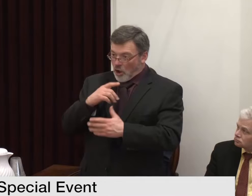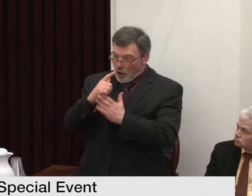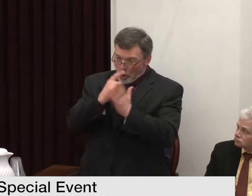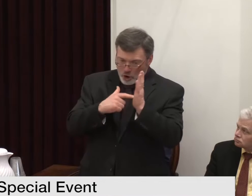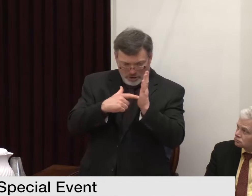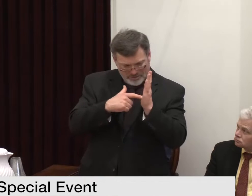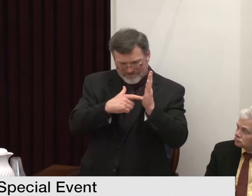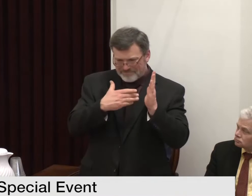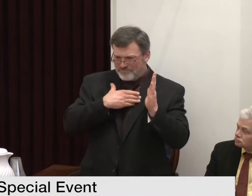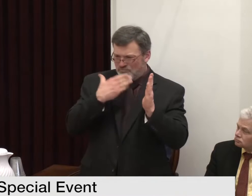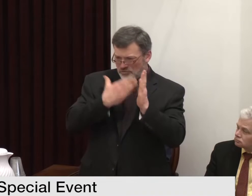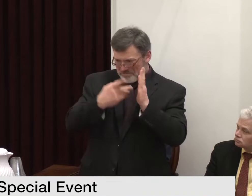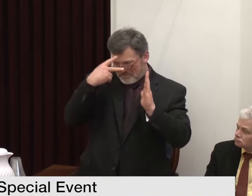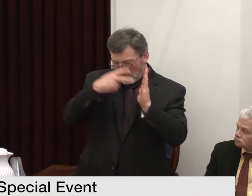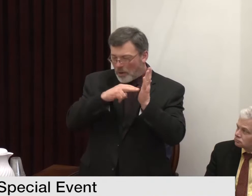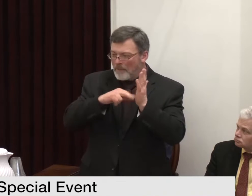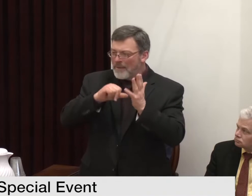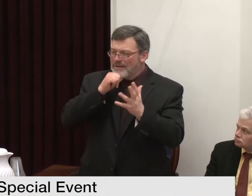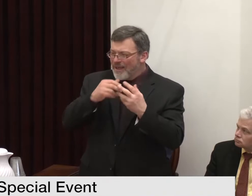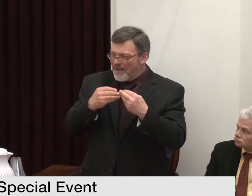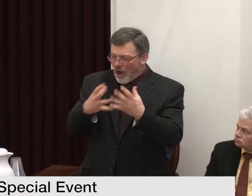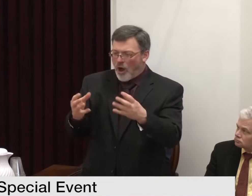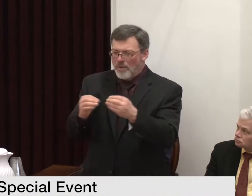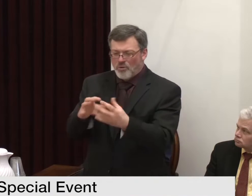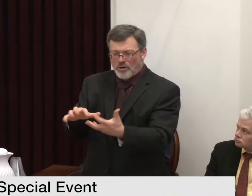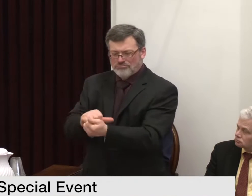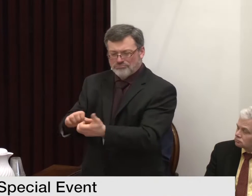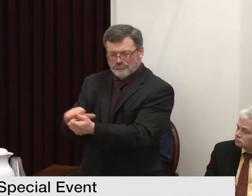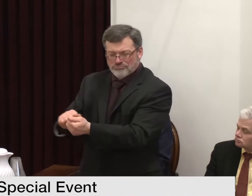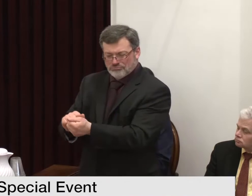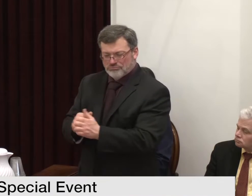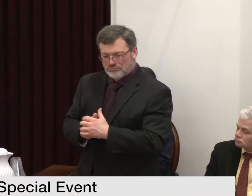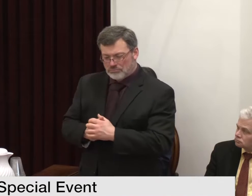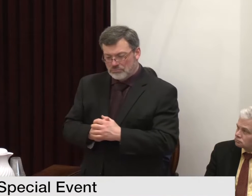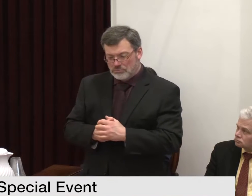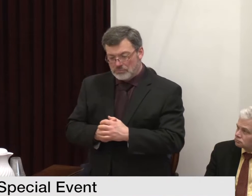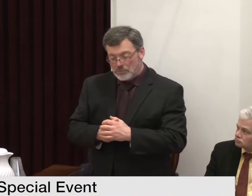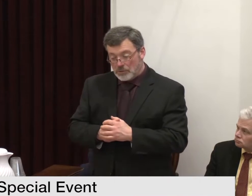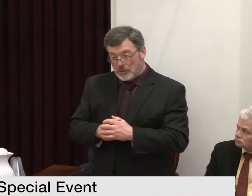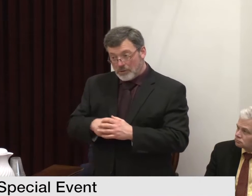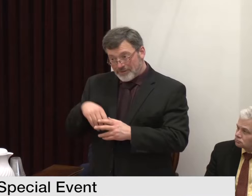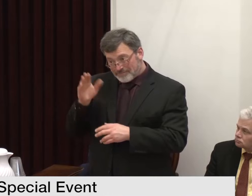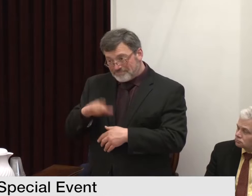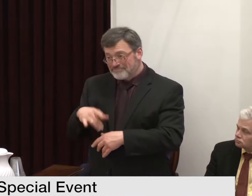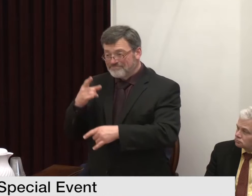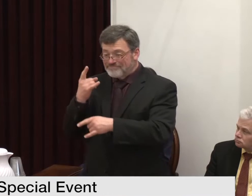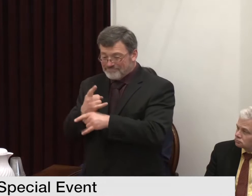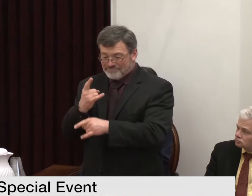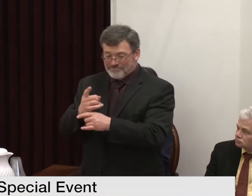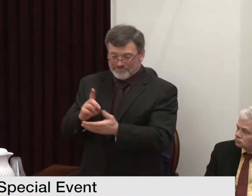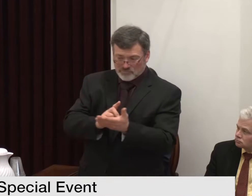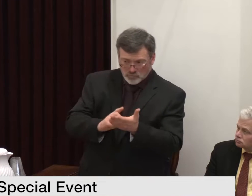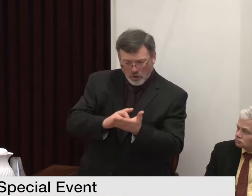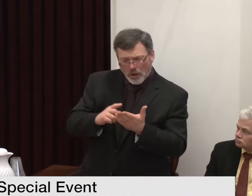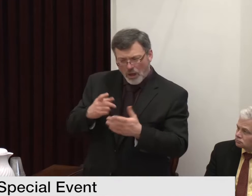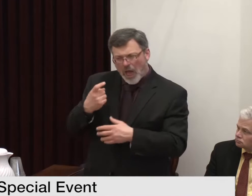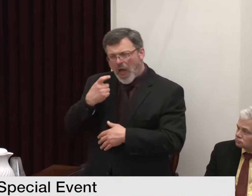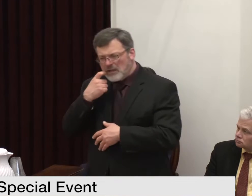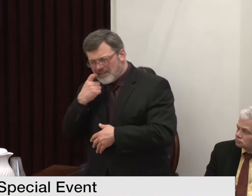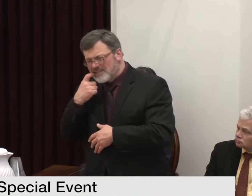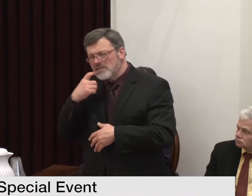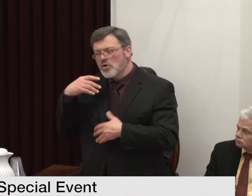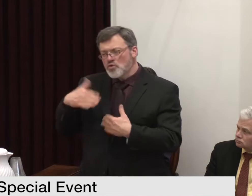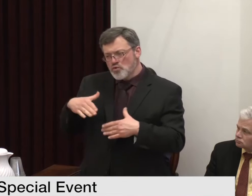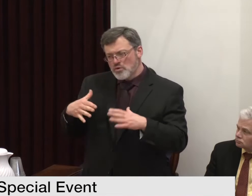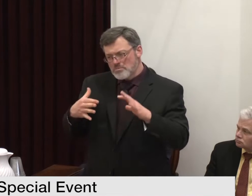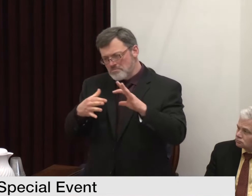At the same time, we know issues like addiction and mental health are intertwined and are often at the root of